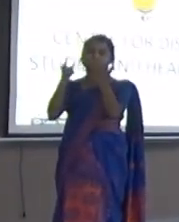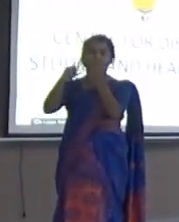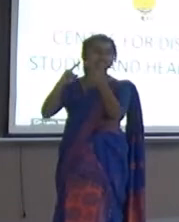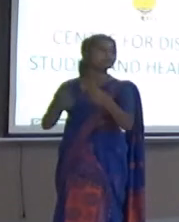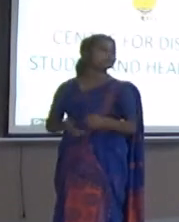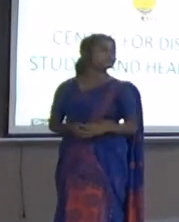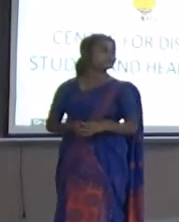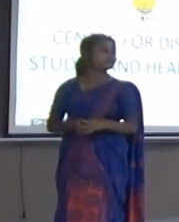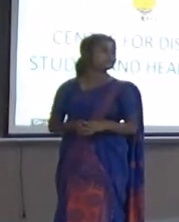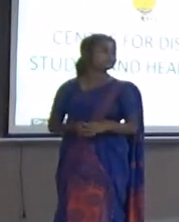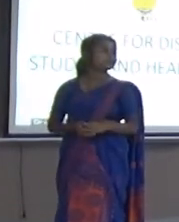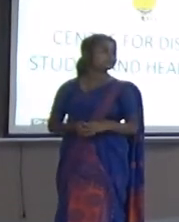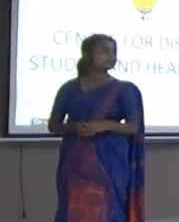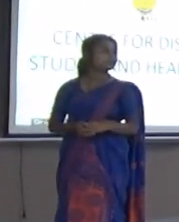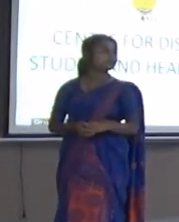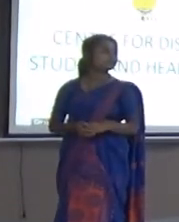gender.